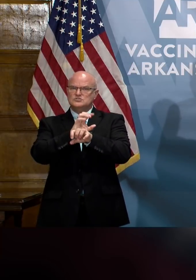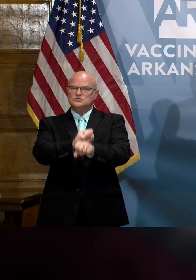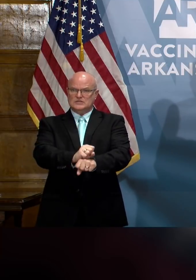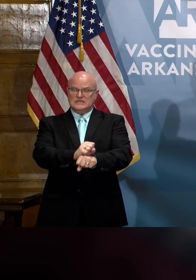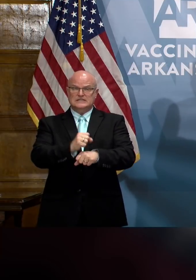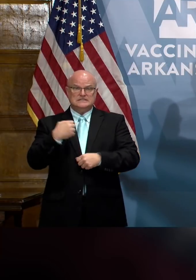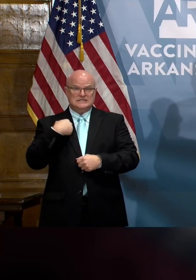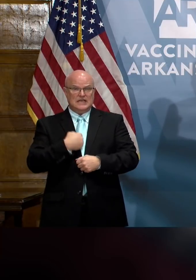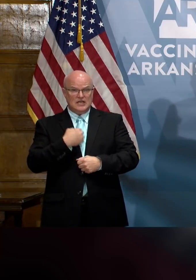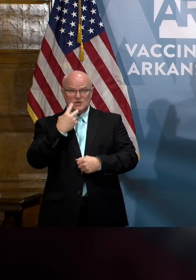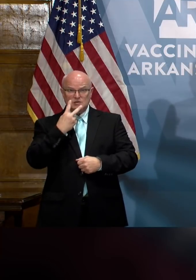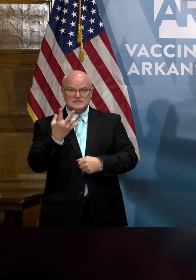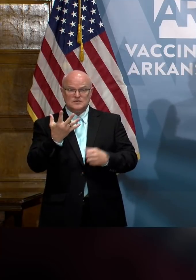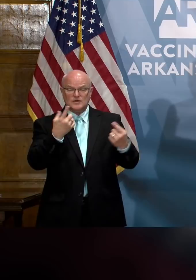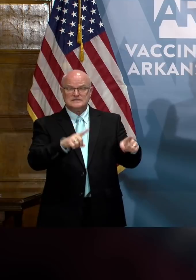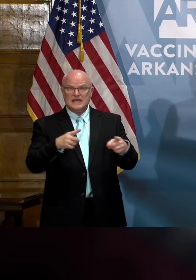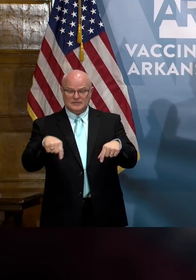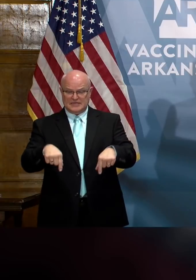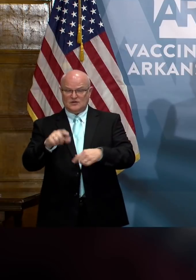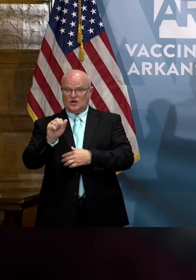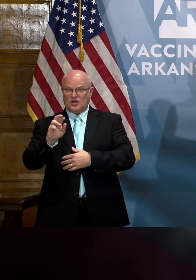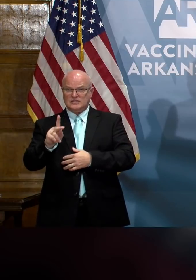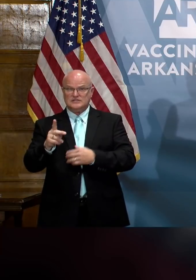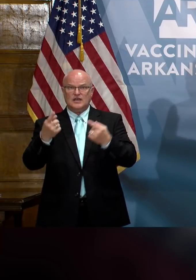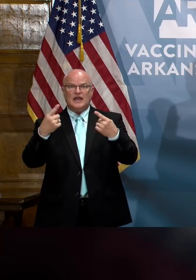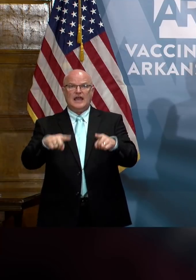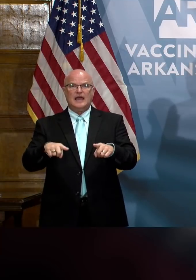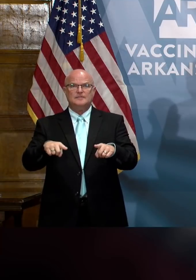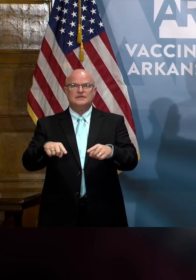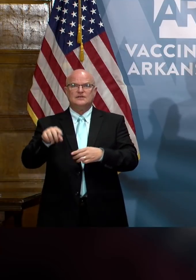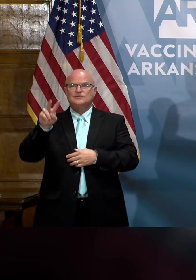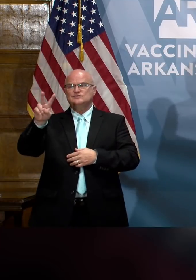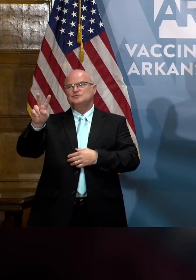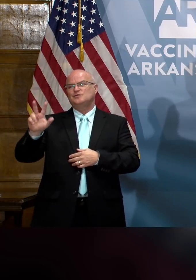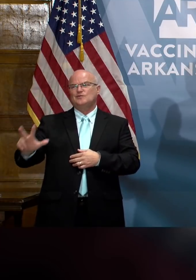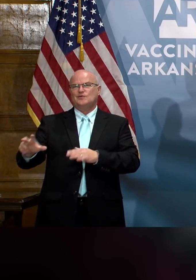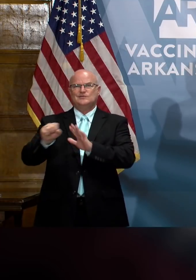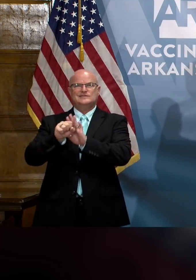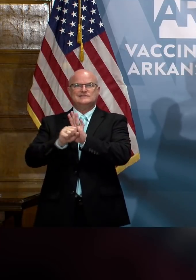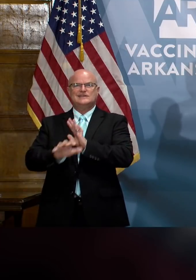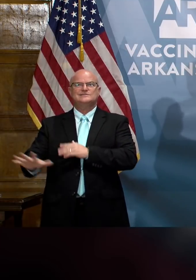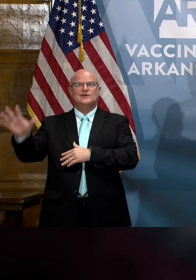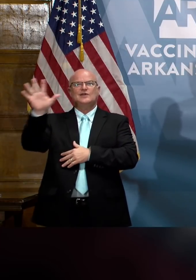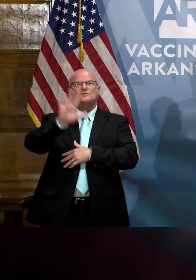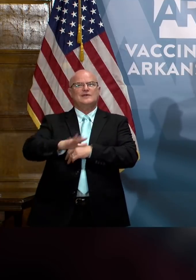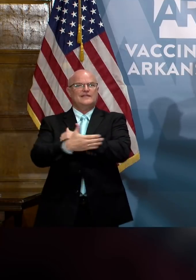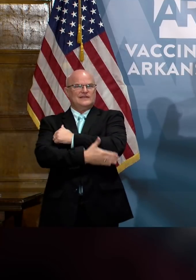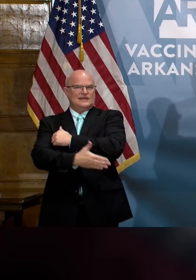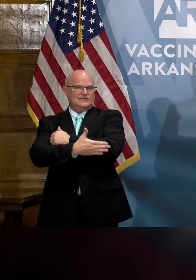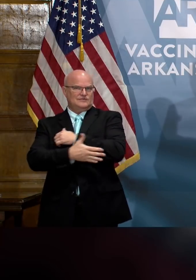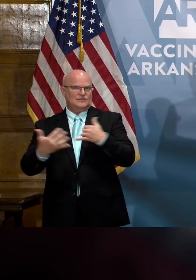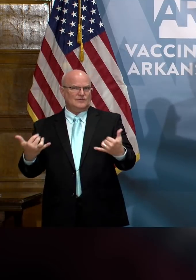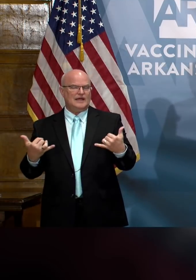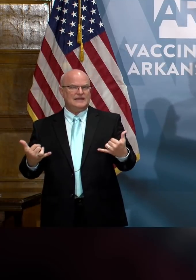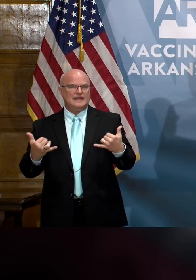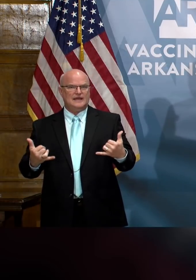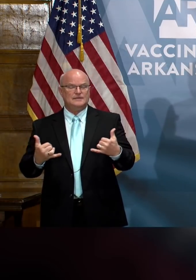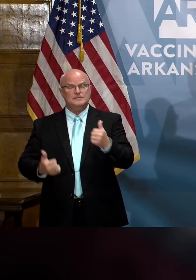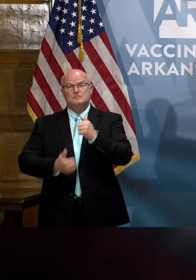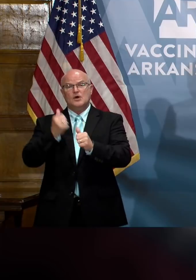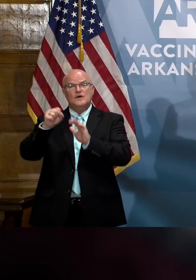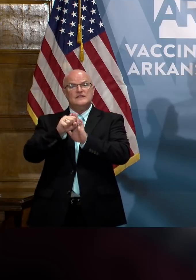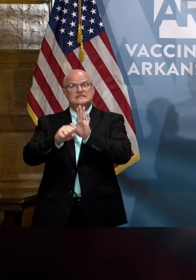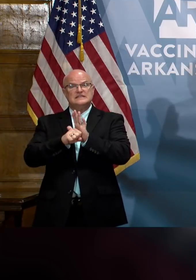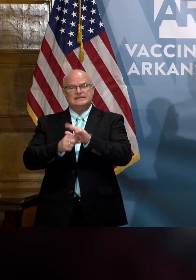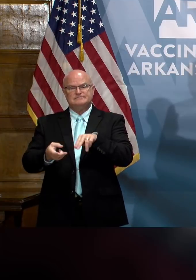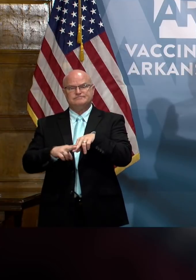we see what's happening in Arkansas happening in 2/3 of the states right now. The majority of the states